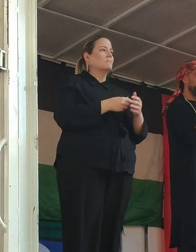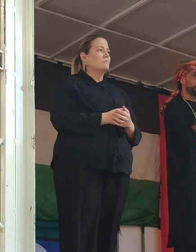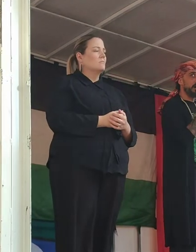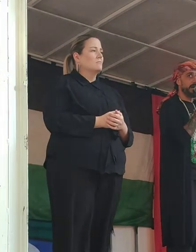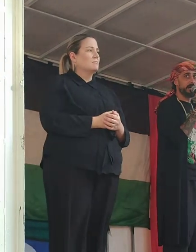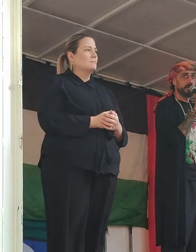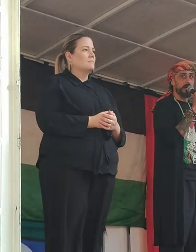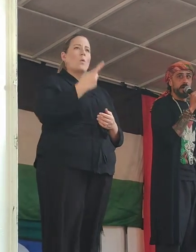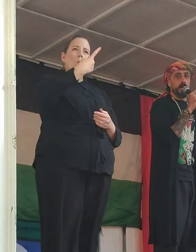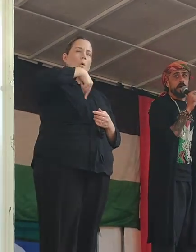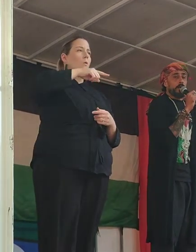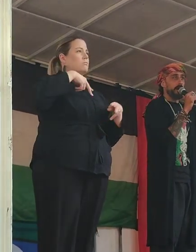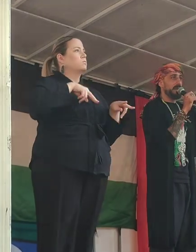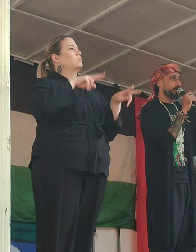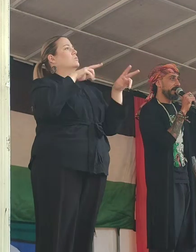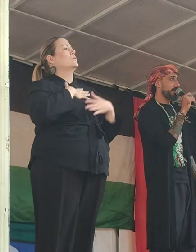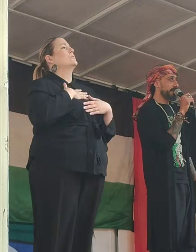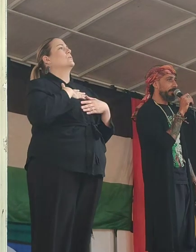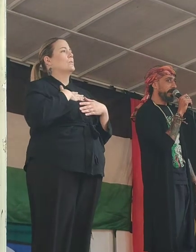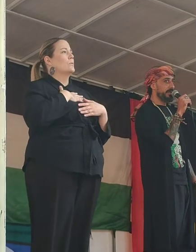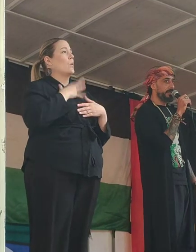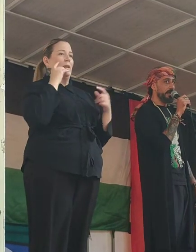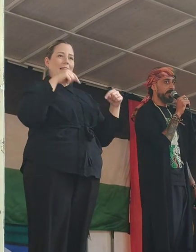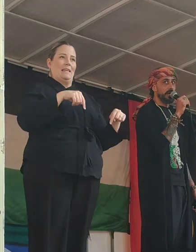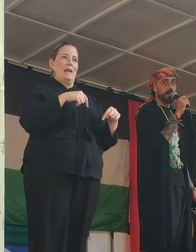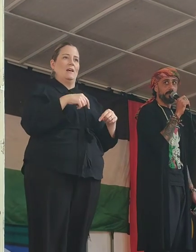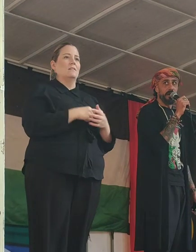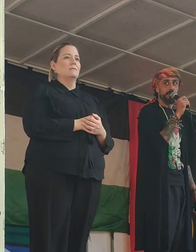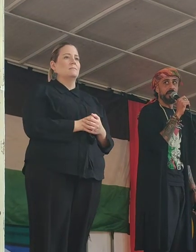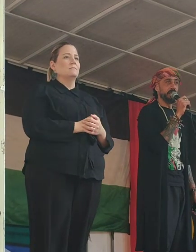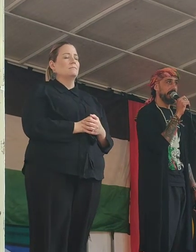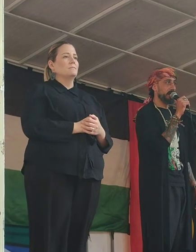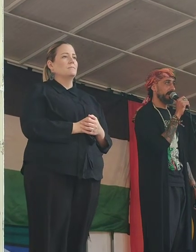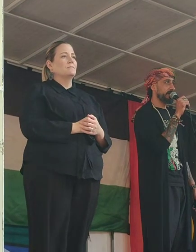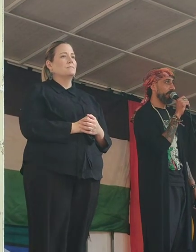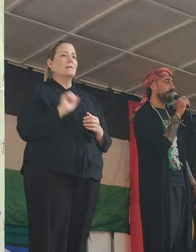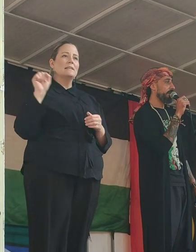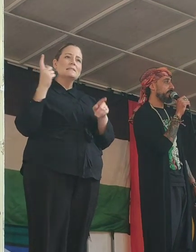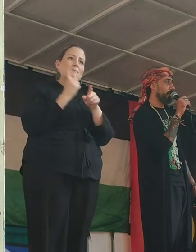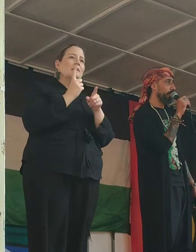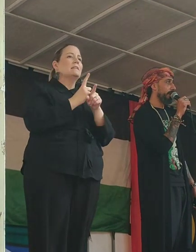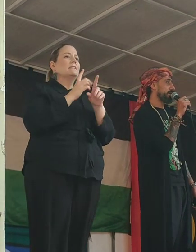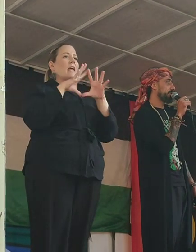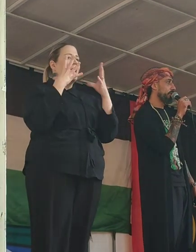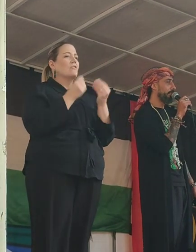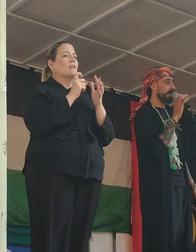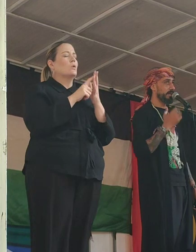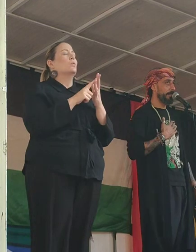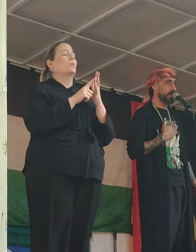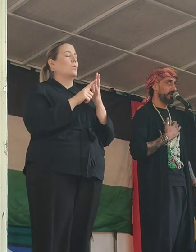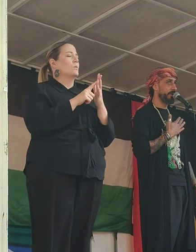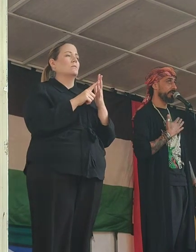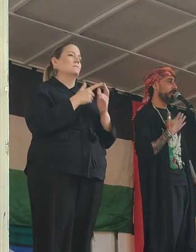all inspired by his presence and by his speech and by everything he does, and we feel so blessed, so blessed.